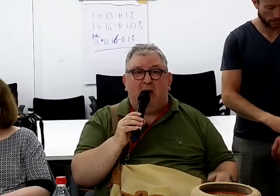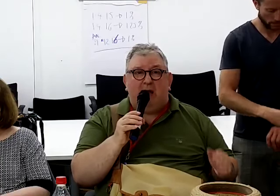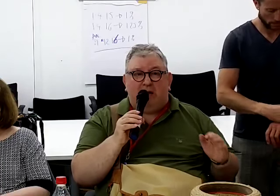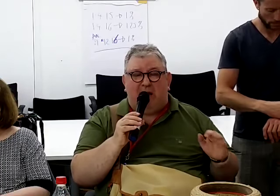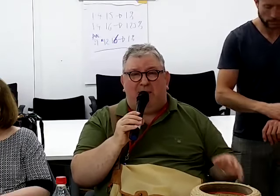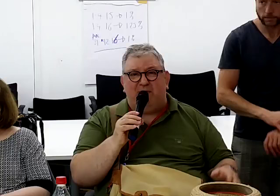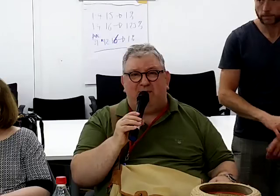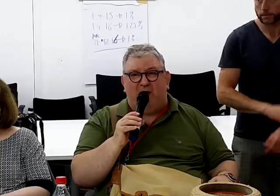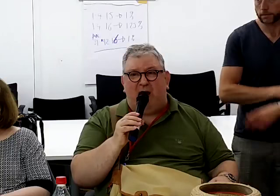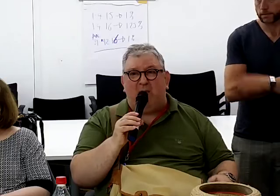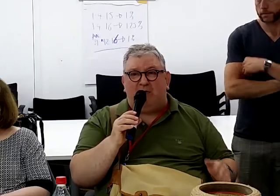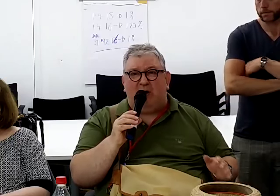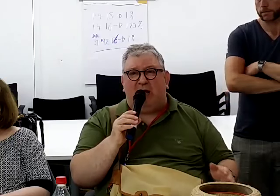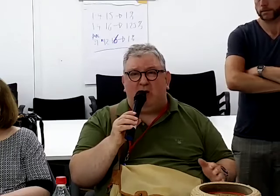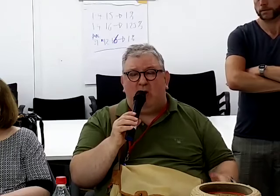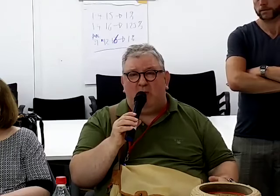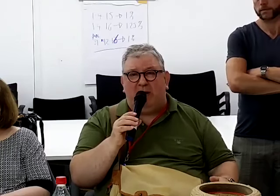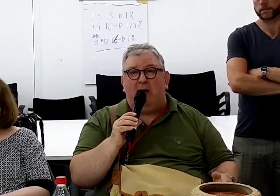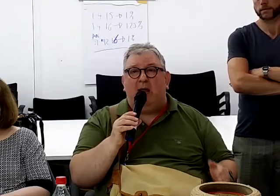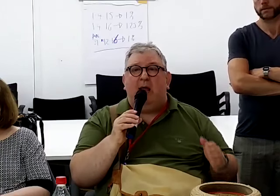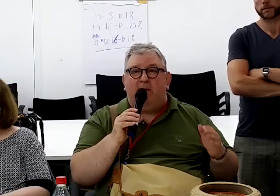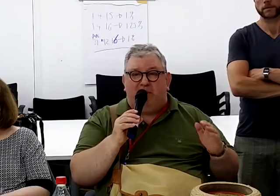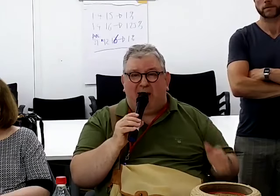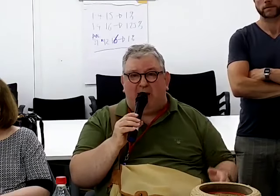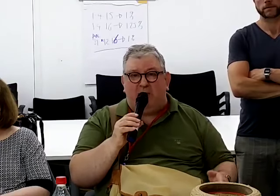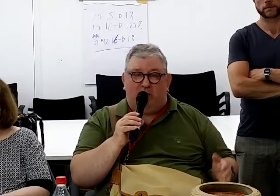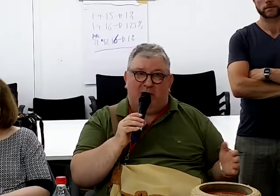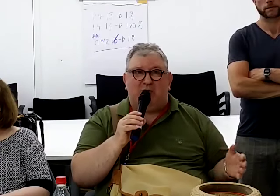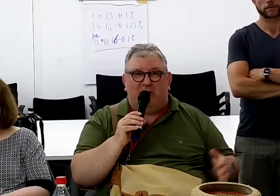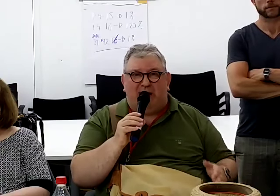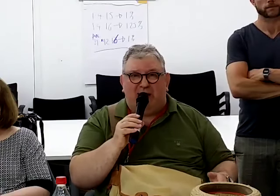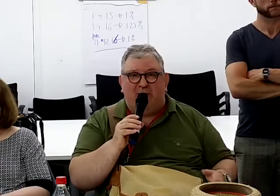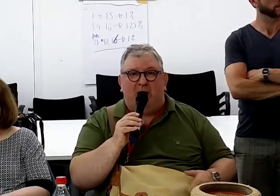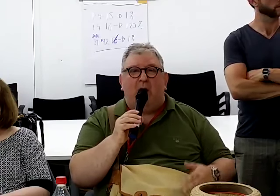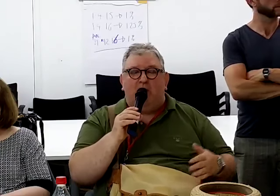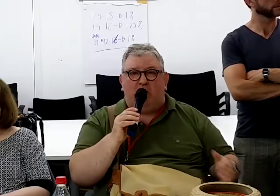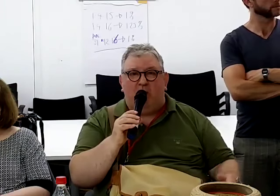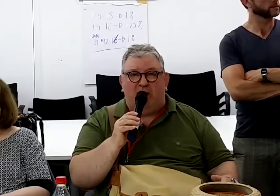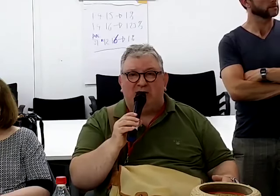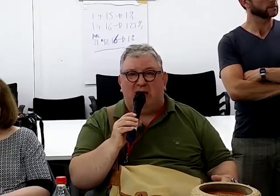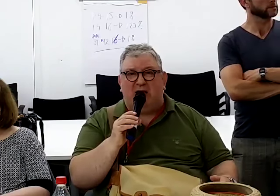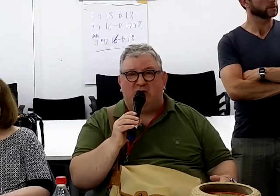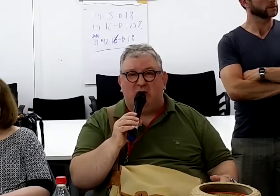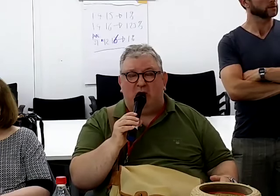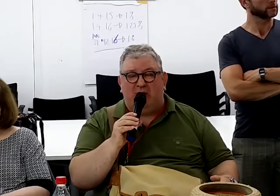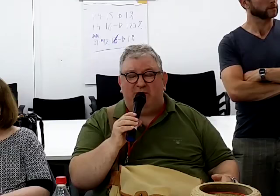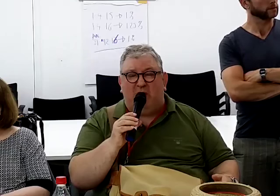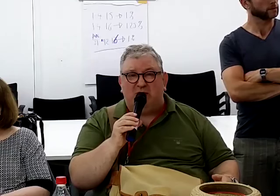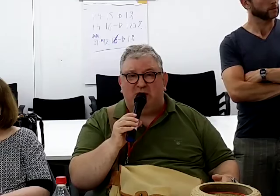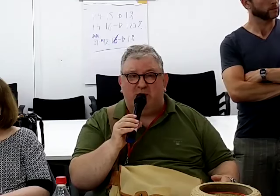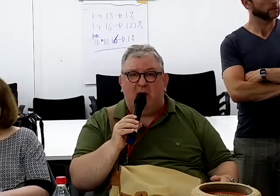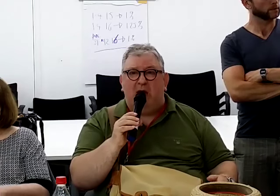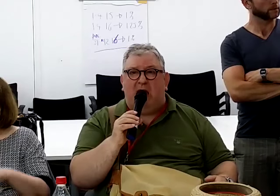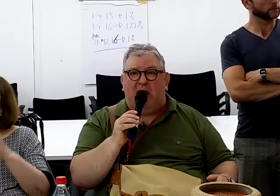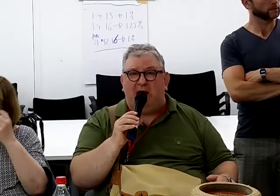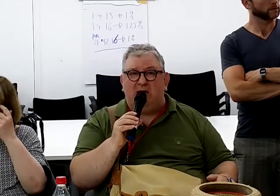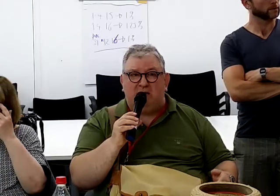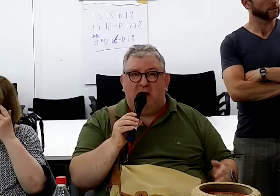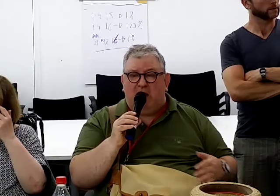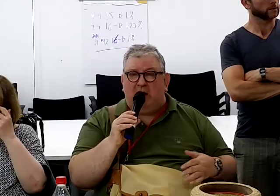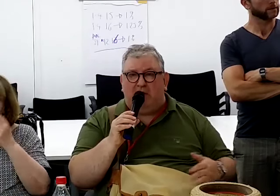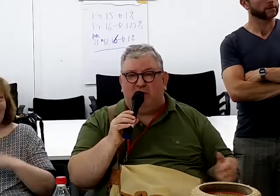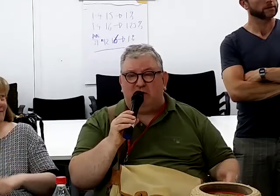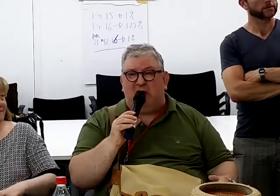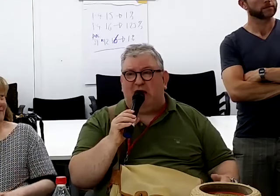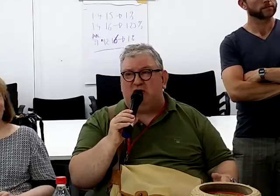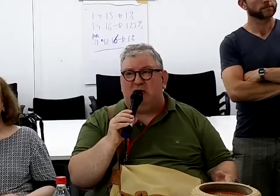and keep up the fight. We've got to get Corbyn back. Well, he's already in there, but we've got to win this election. They're going to throw at him,